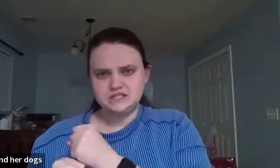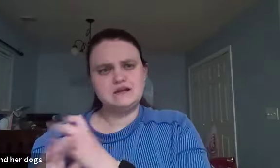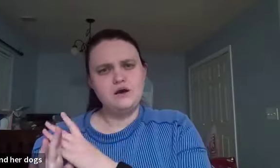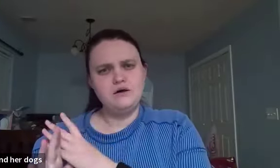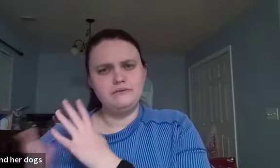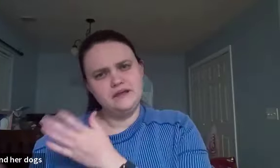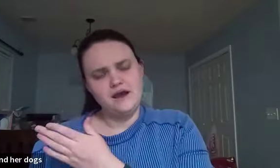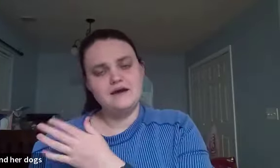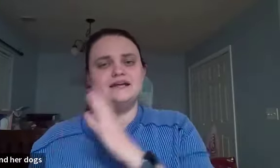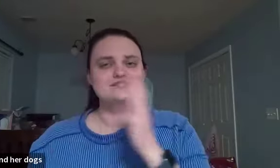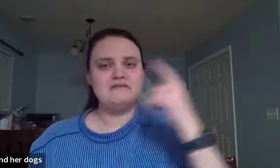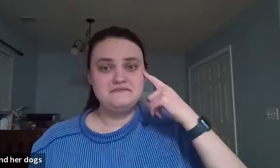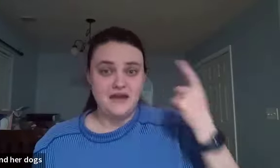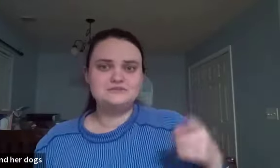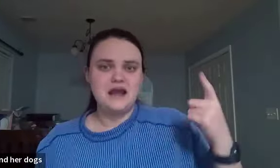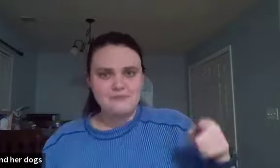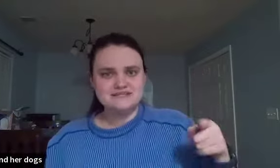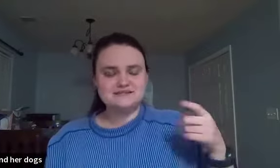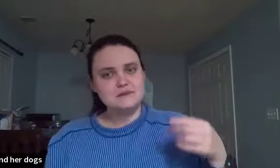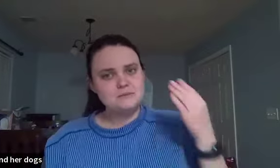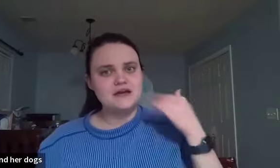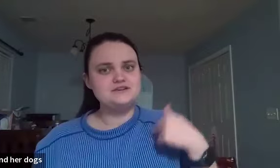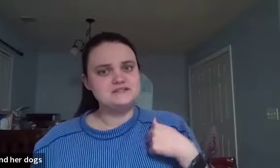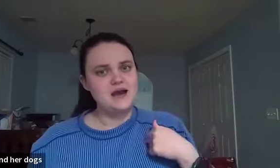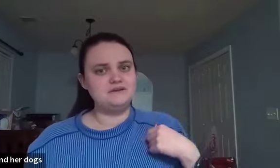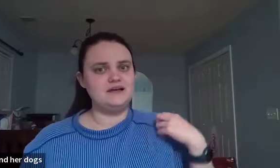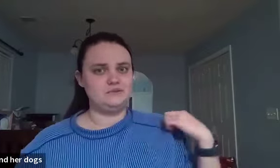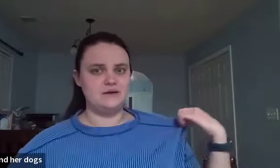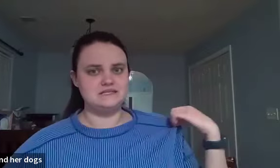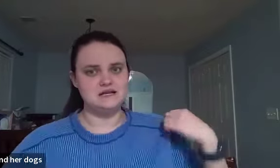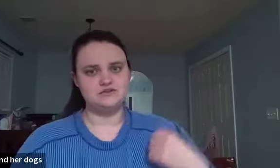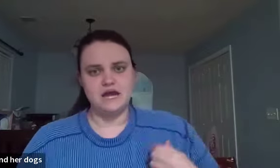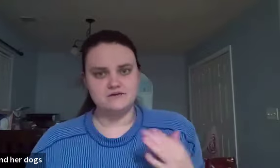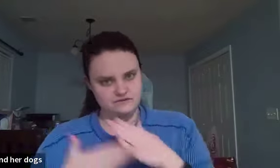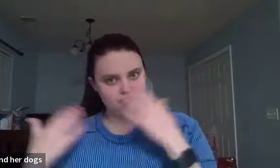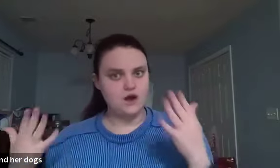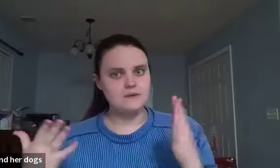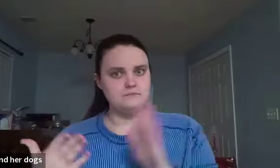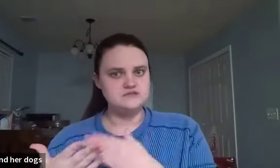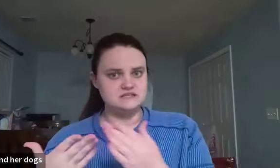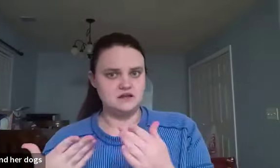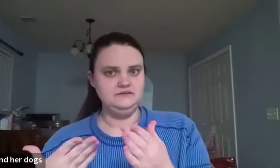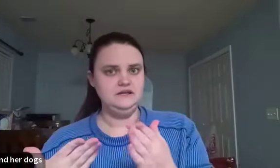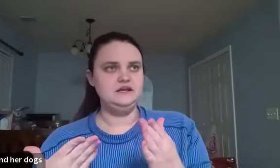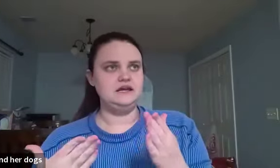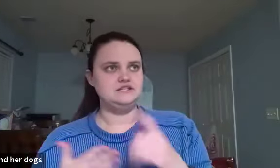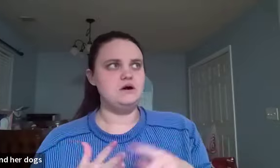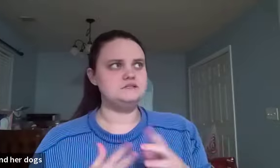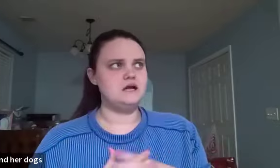assumption is like, oh yeah. And so I think that's what happens. Cause I remember that used to happen like when I was in high school. I never even thought about music stuff until I was